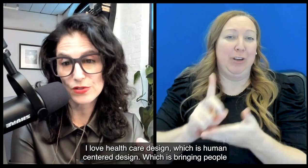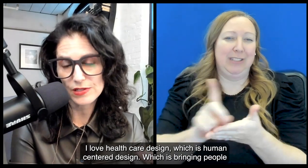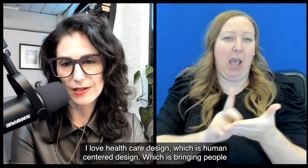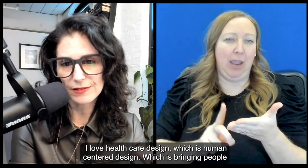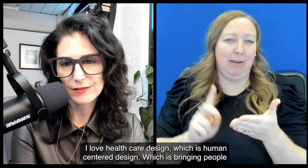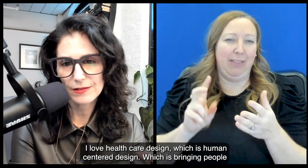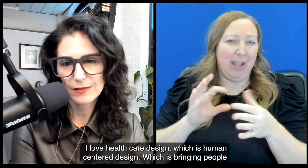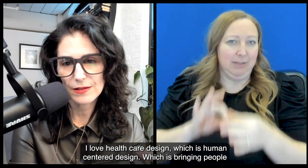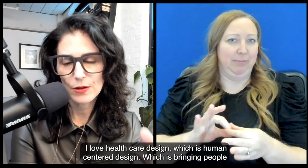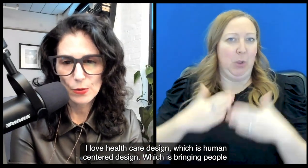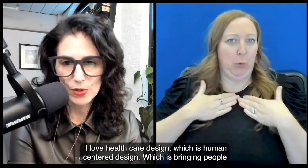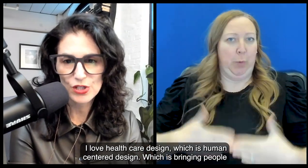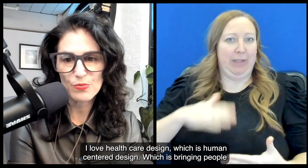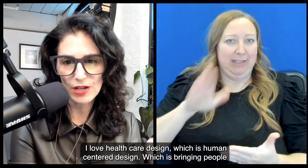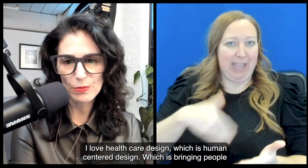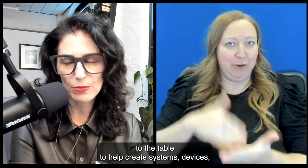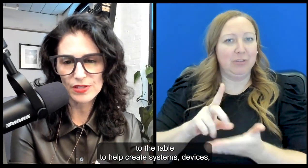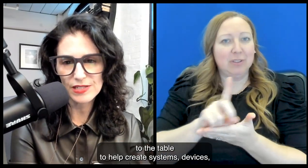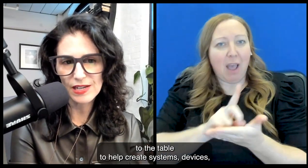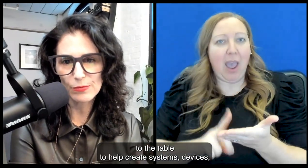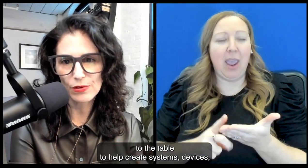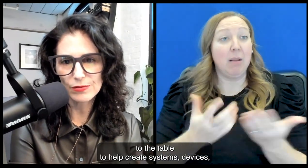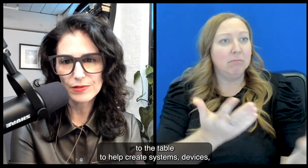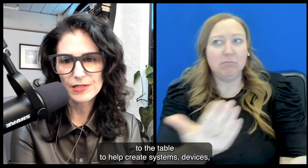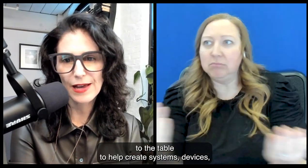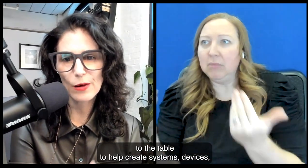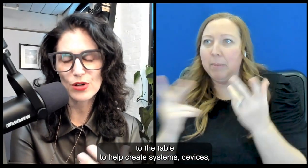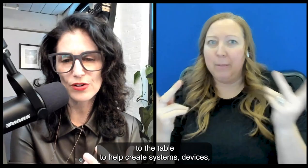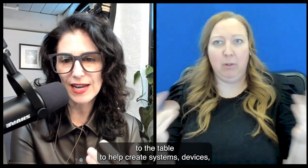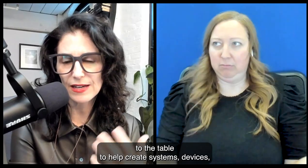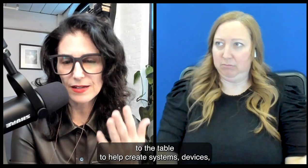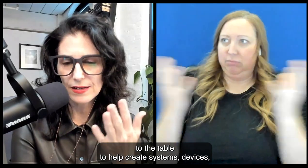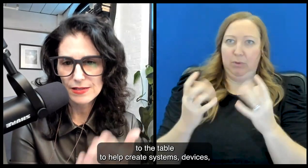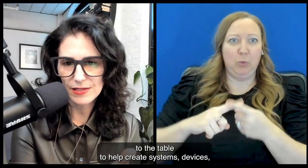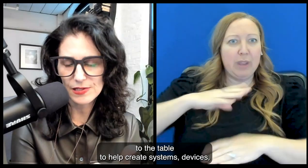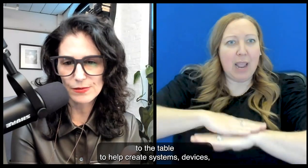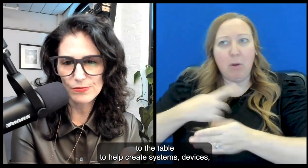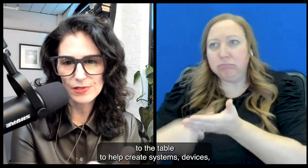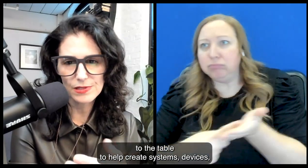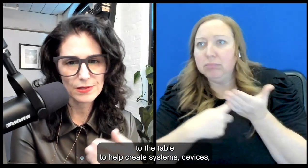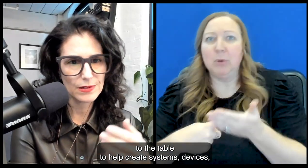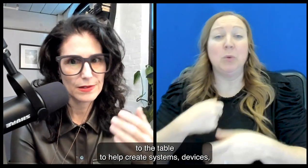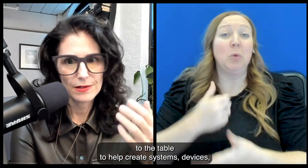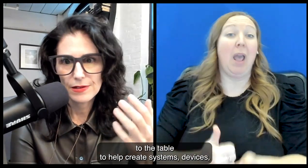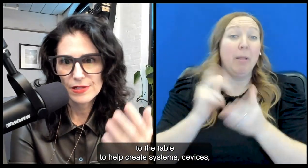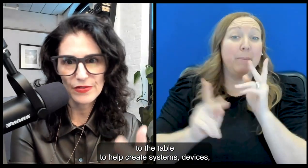human-centered design, which is bringing people to the table to help create systems,